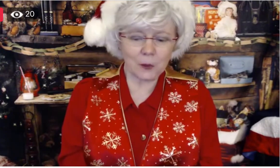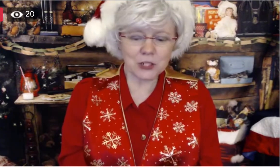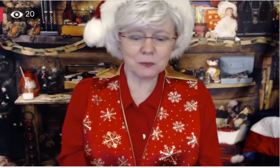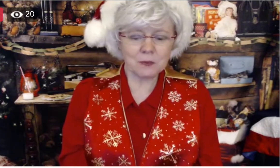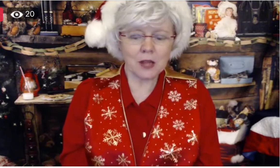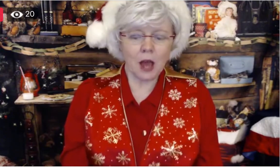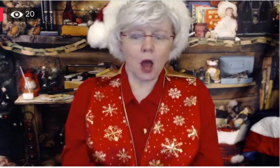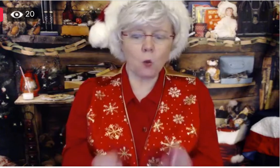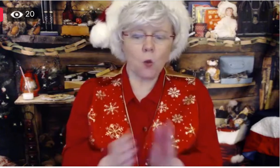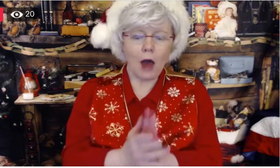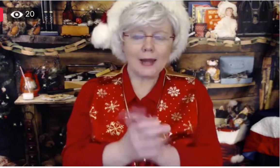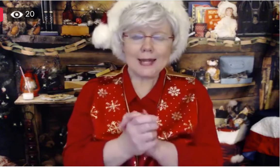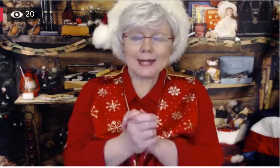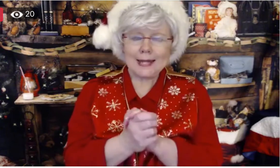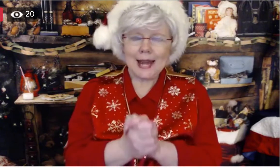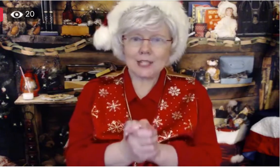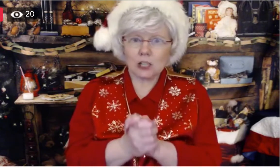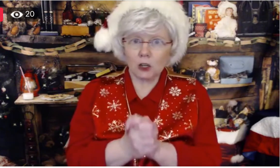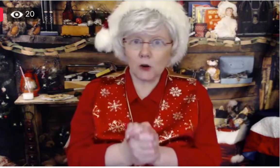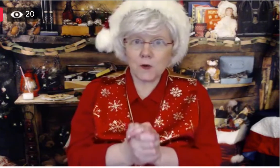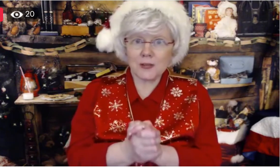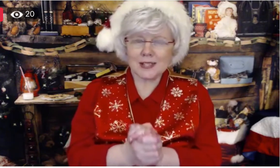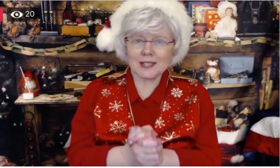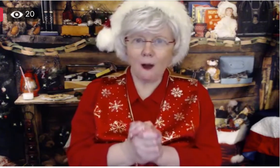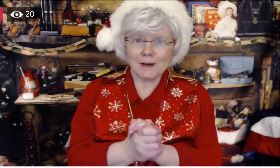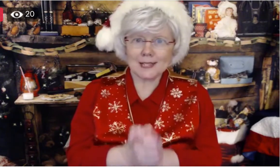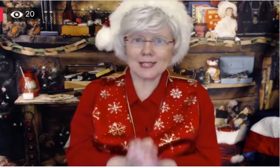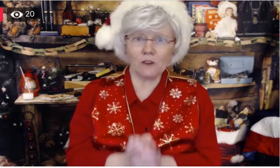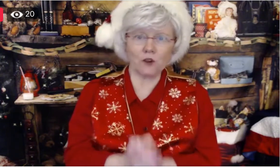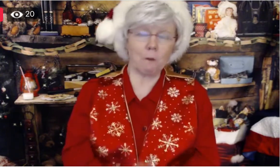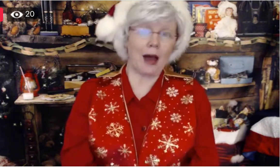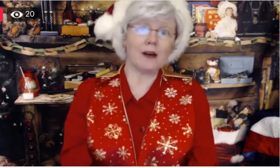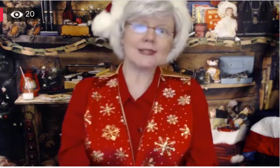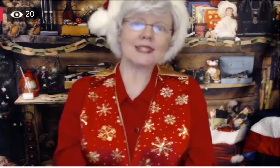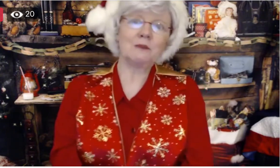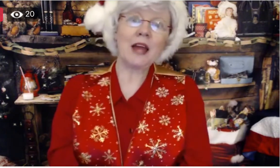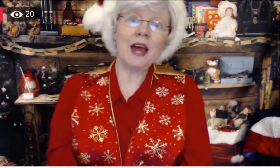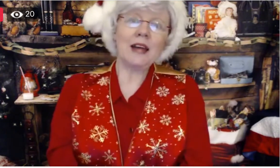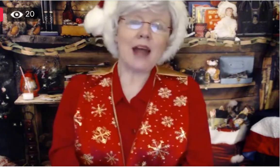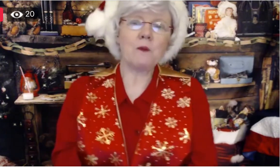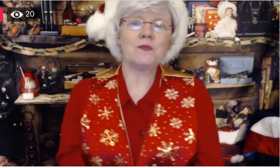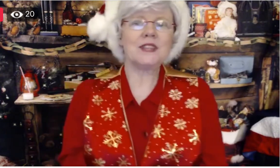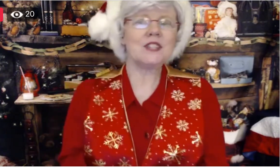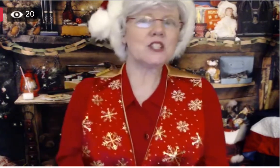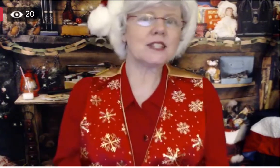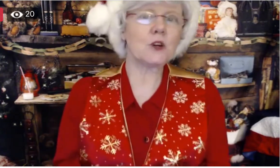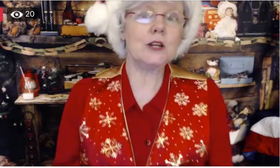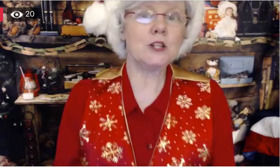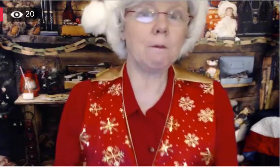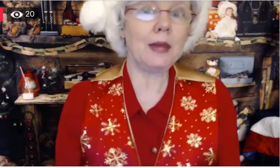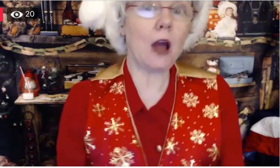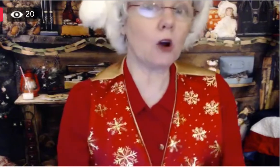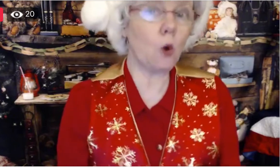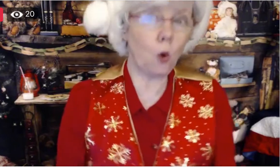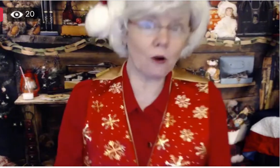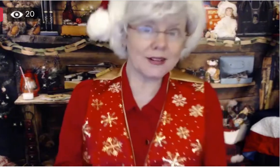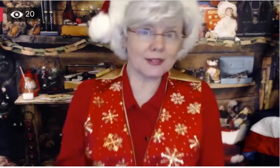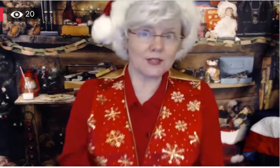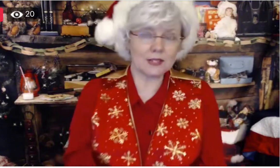language. Well, let's learn the song Silver Bells. Now, this is just going to be a chorus of